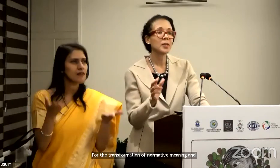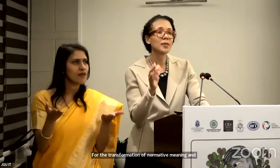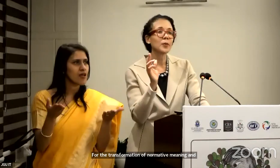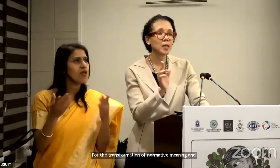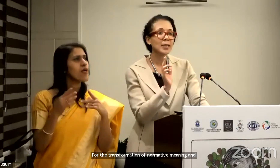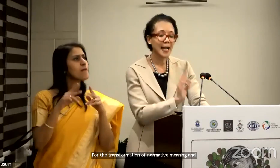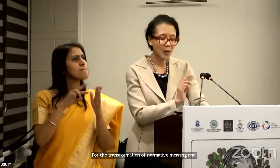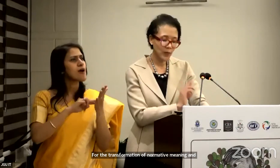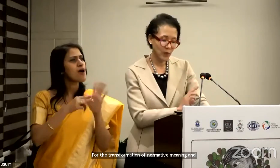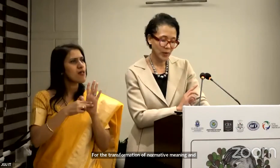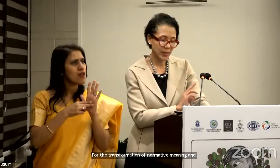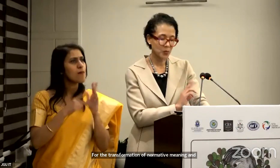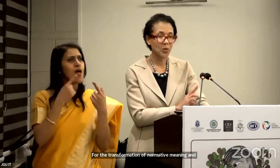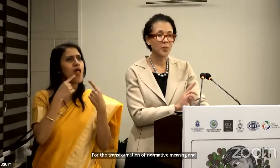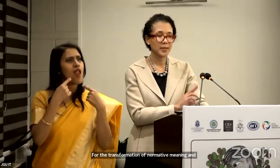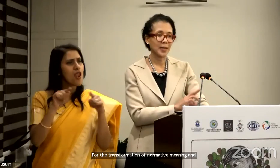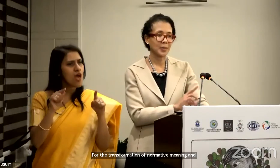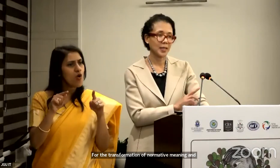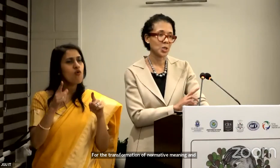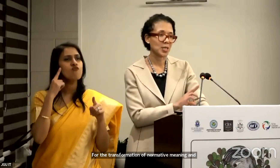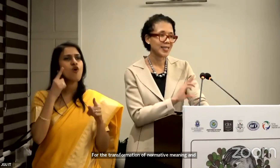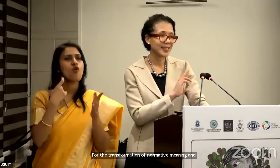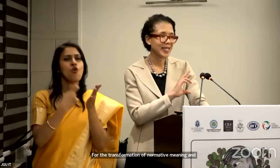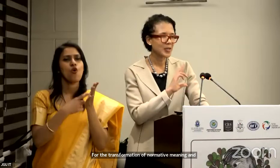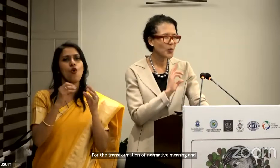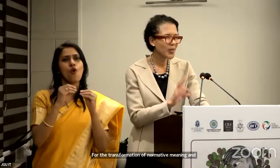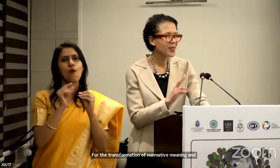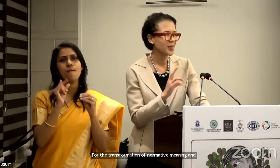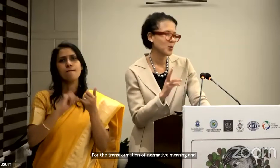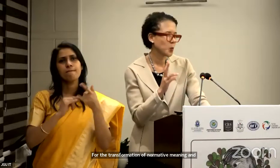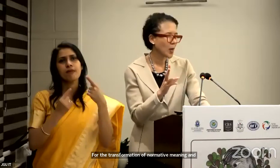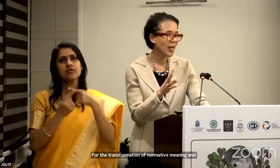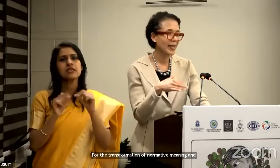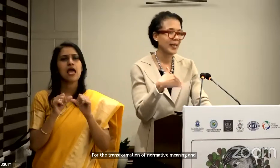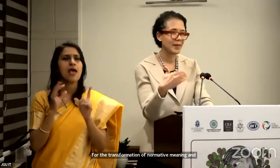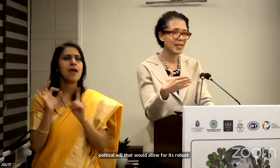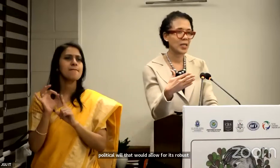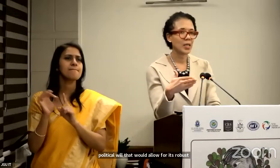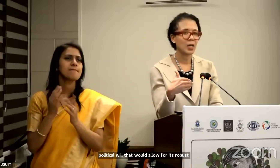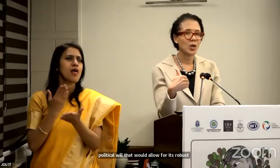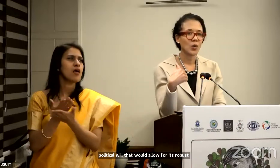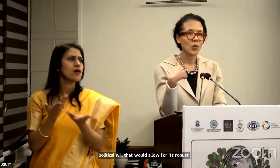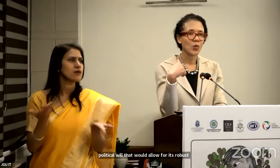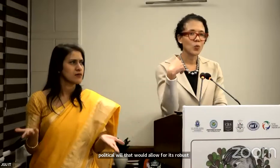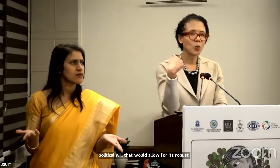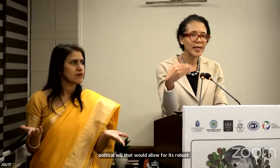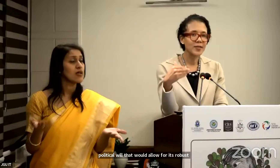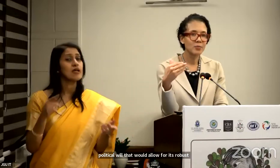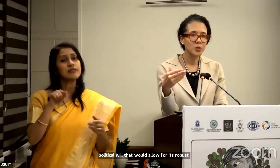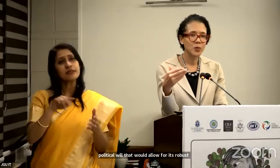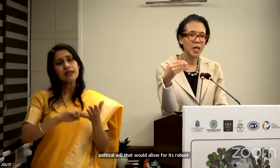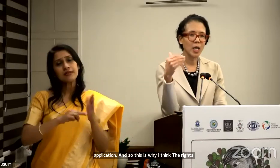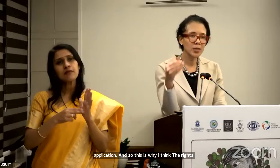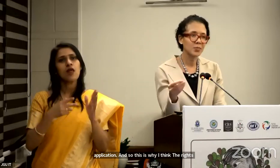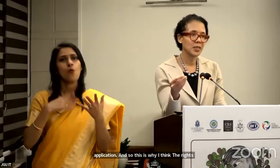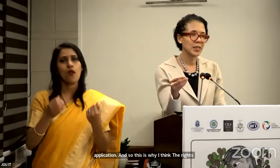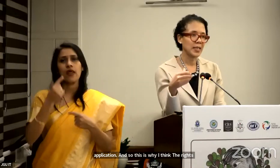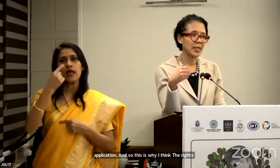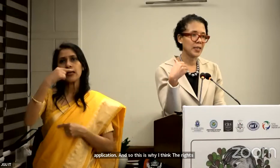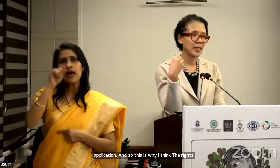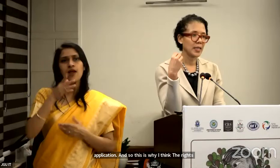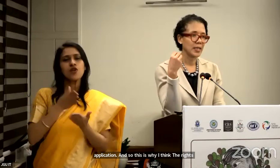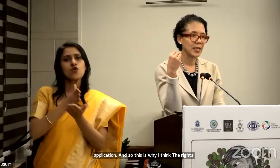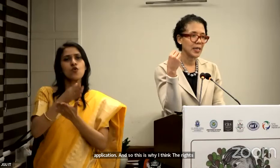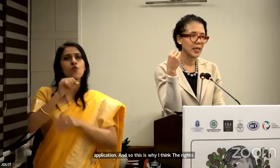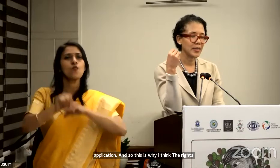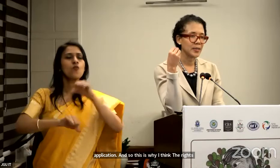will that would allow for its robust application. And so this is why I think the rights movement